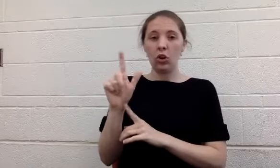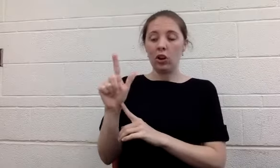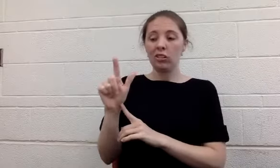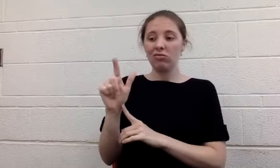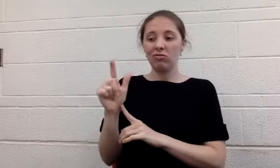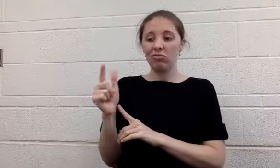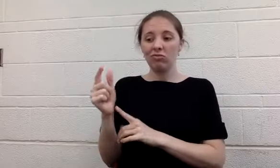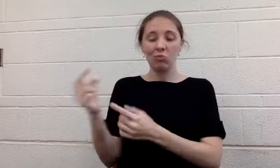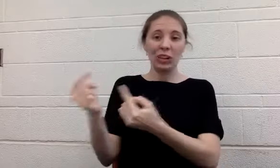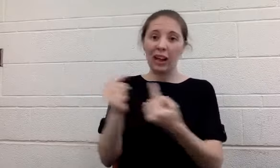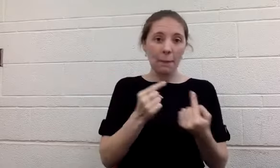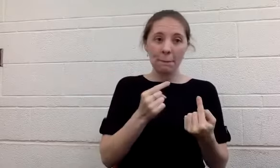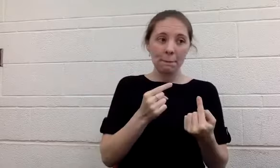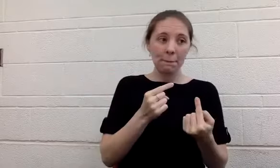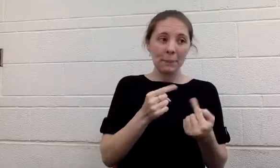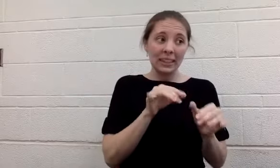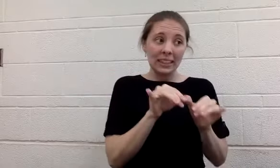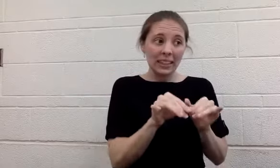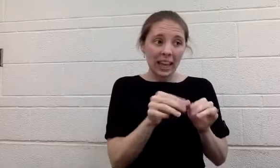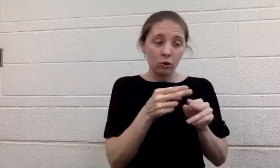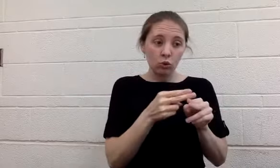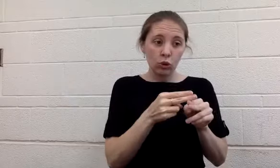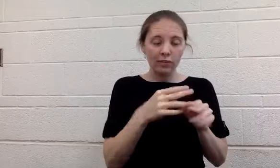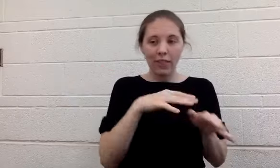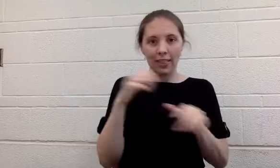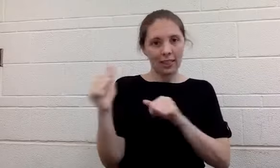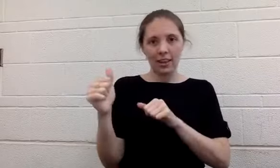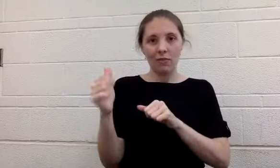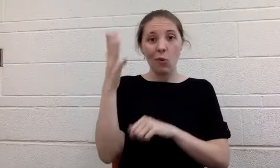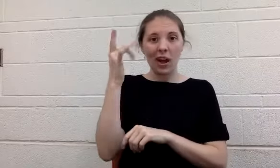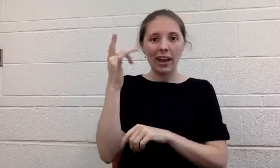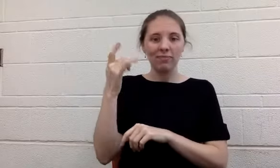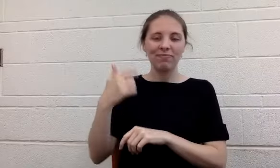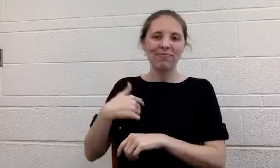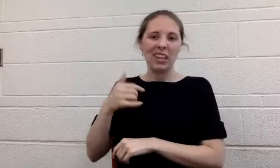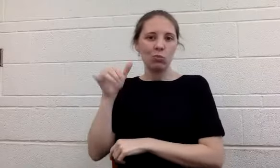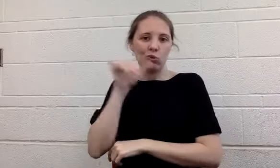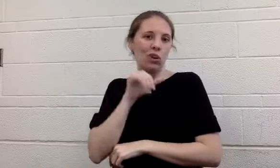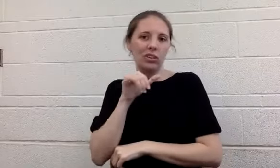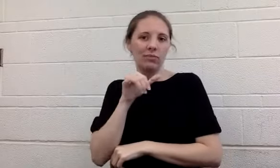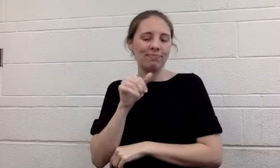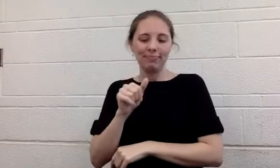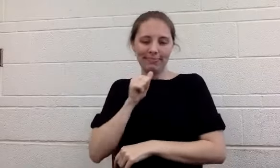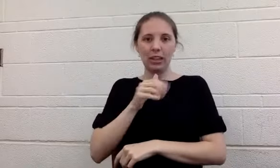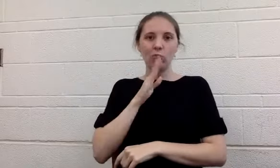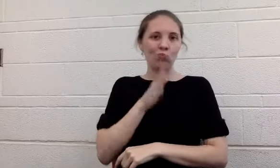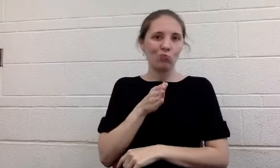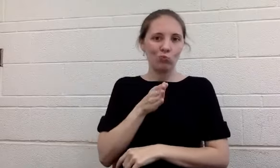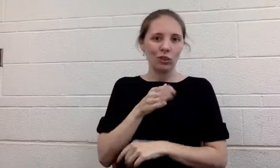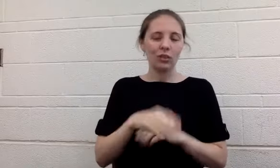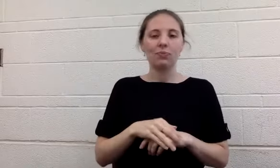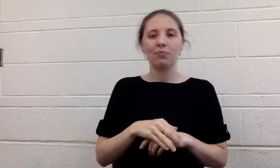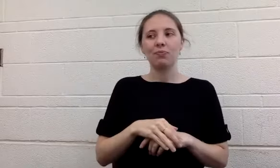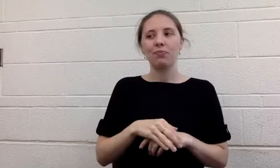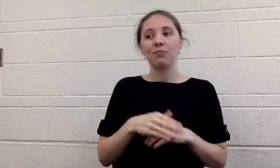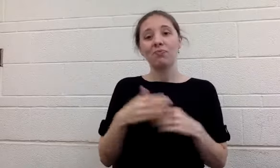you need to be sober, and that meant, family occasions, Christmas, birthdays, whatever, sometimes Earl could come and sometimes